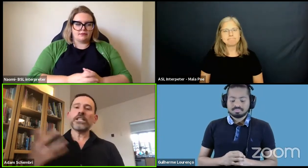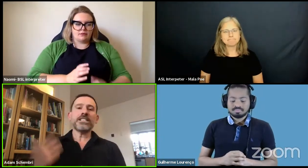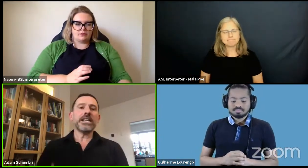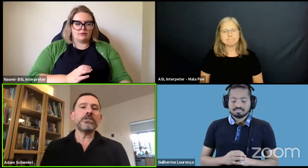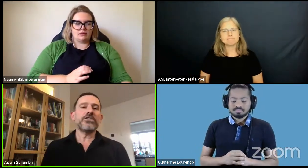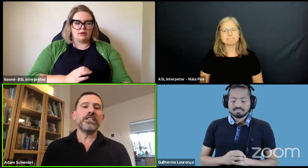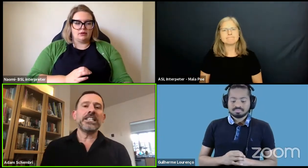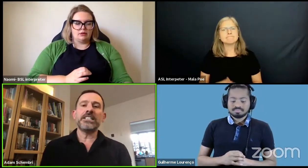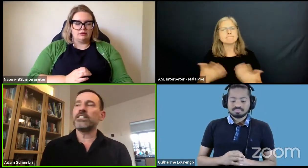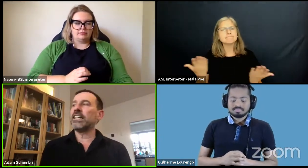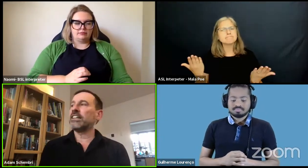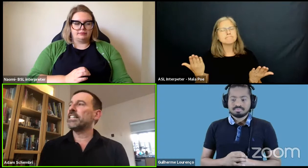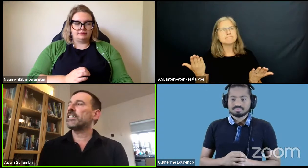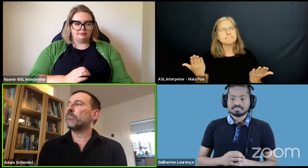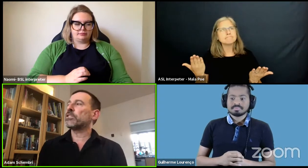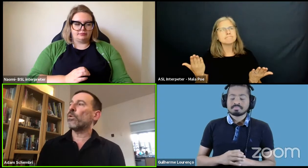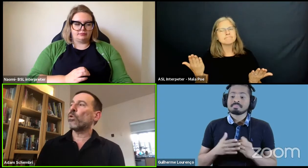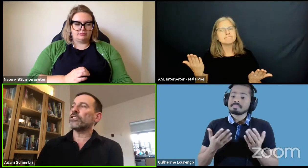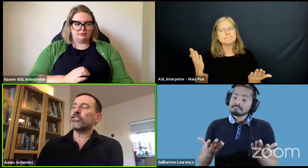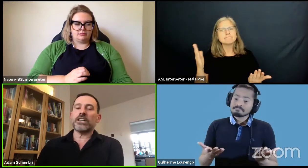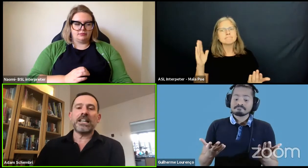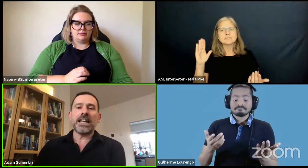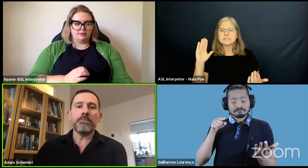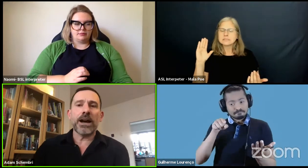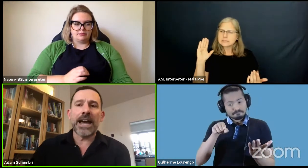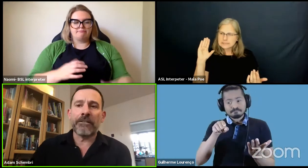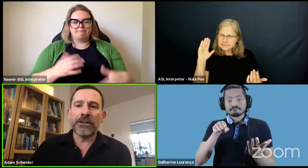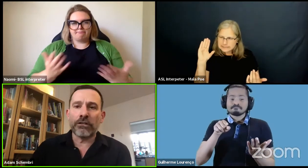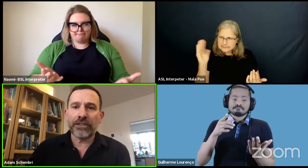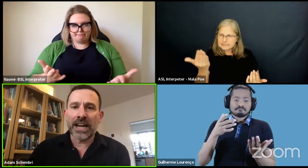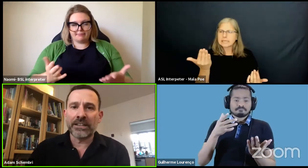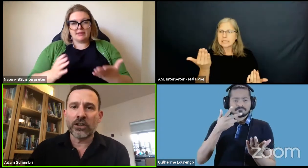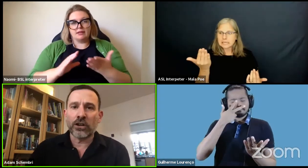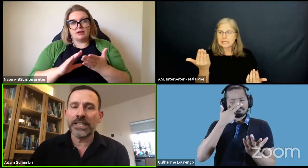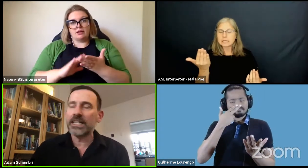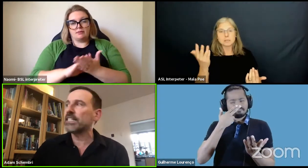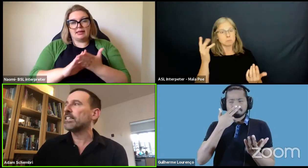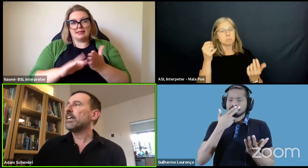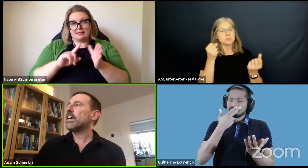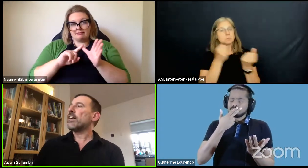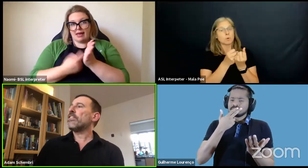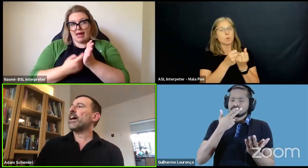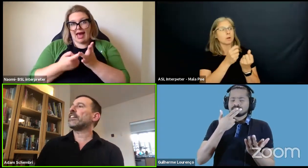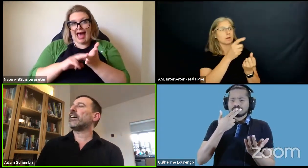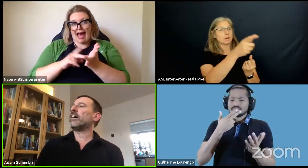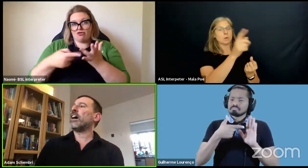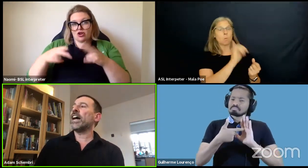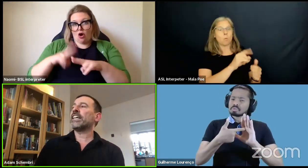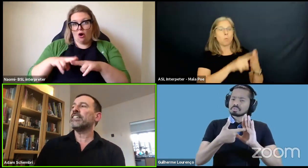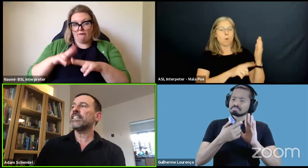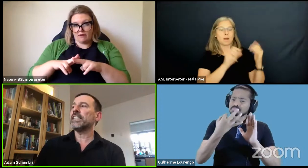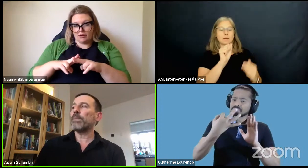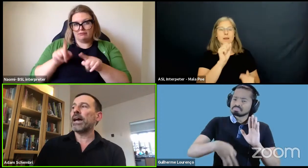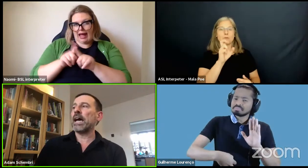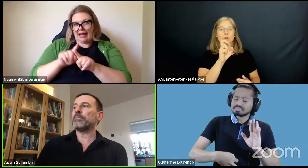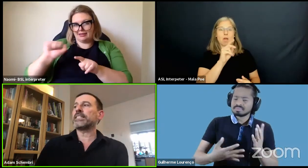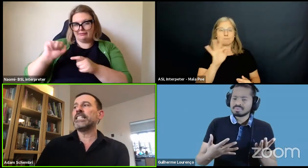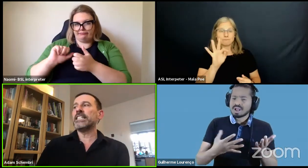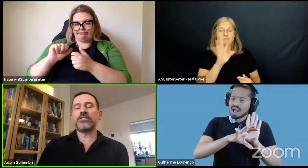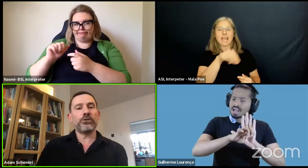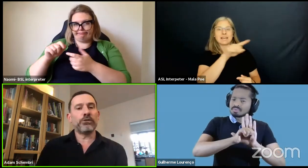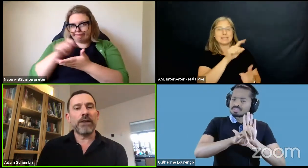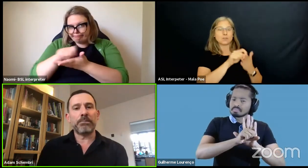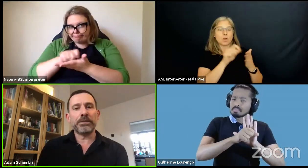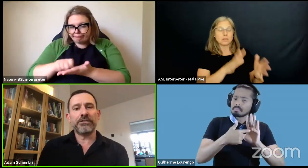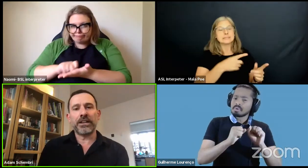So this seems to lend some support to the claim by Aronoff and colleagues that iconicity perhaps